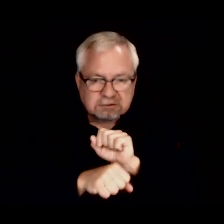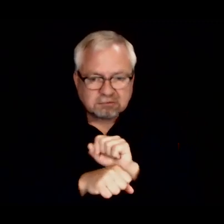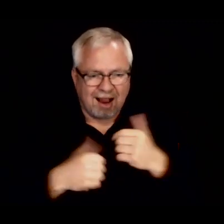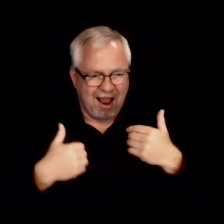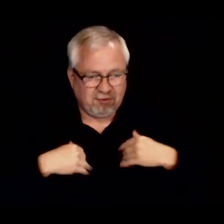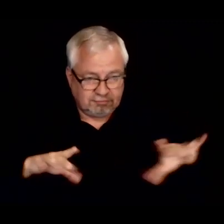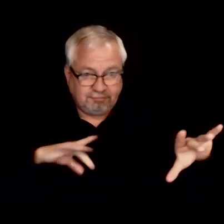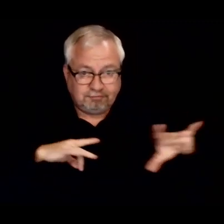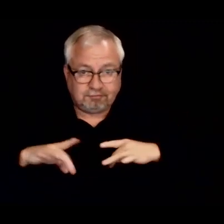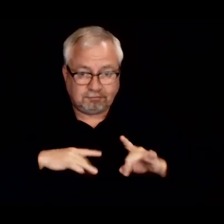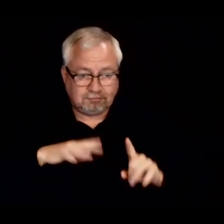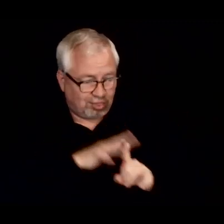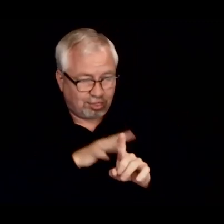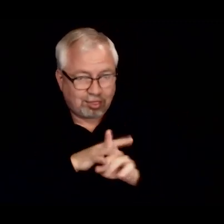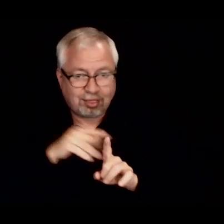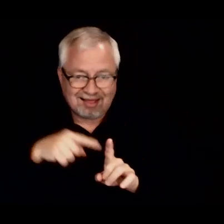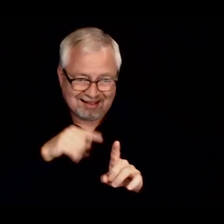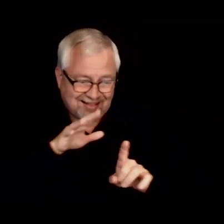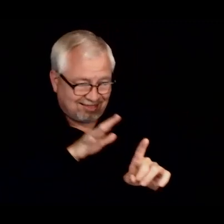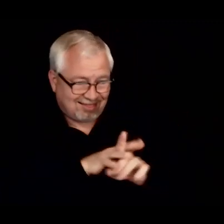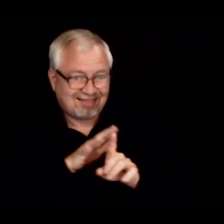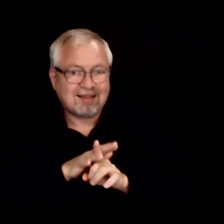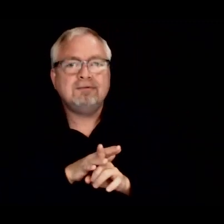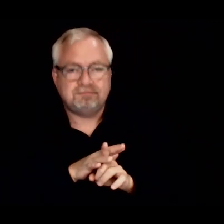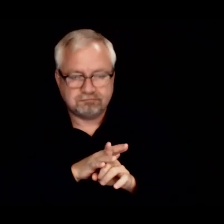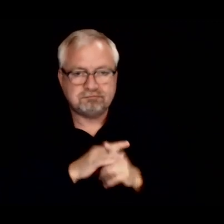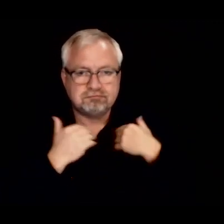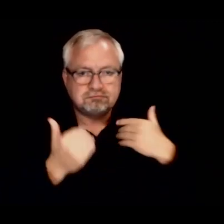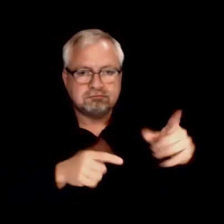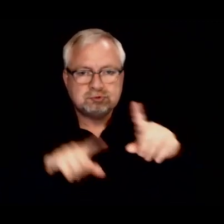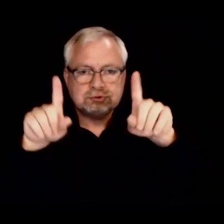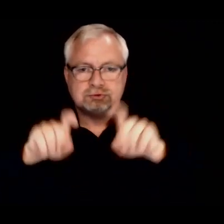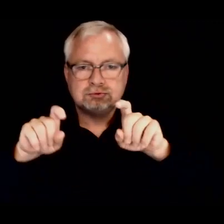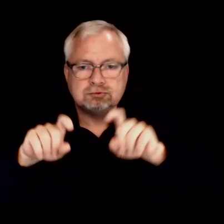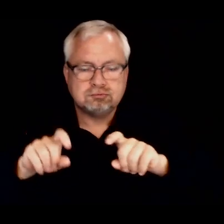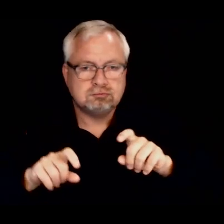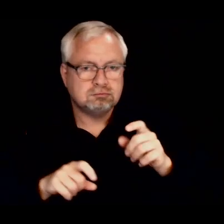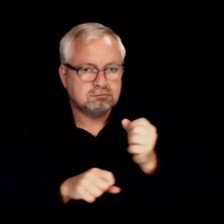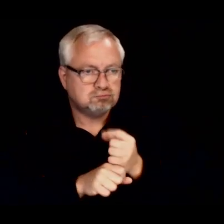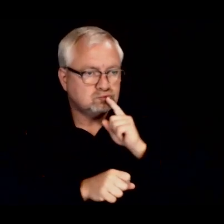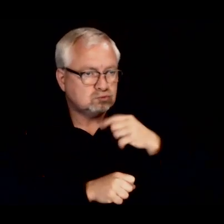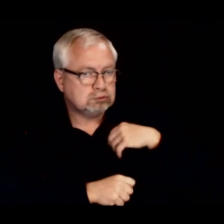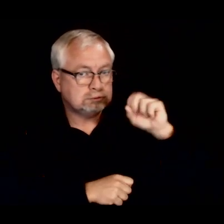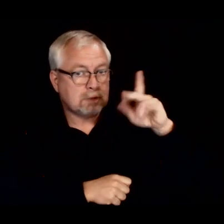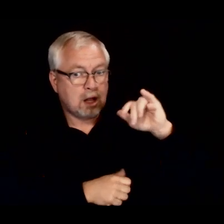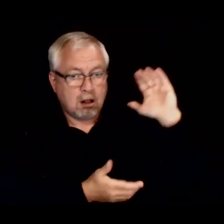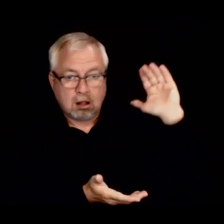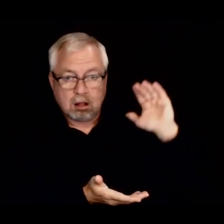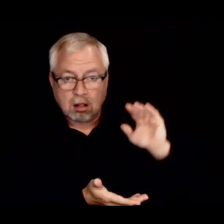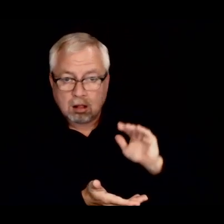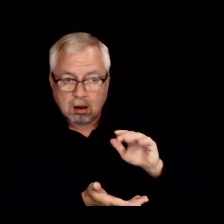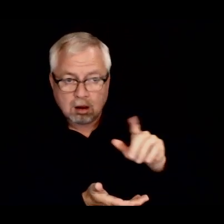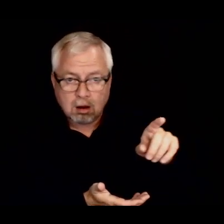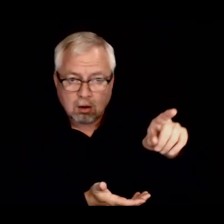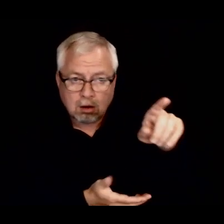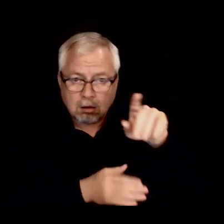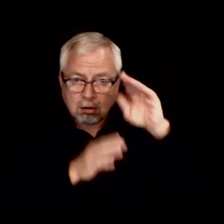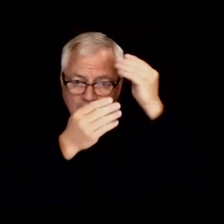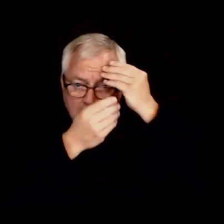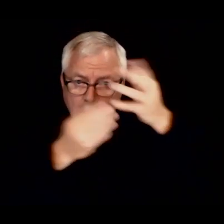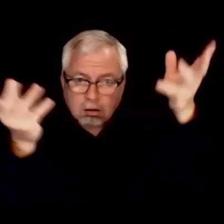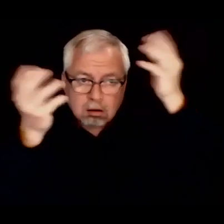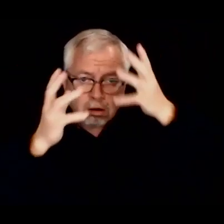not a requirement, but it's an advisory. Still, you've got providers out there that can't do this. Is that concerning to you? Commissioner